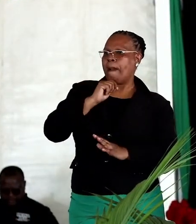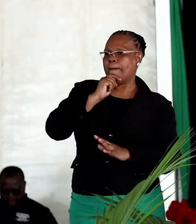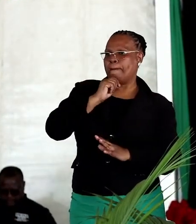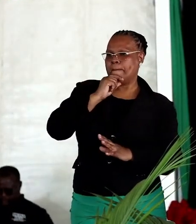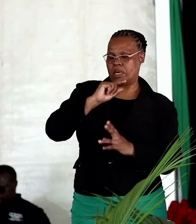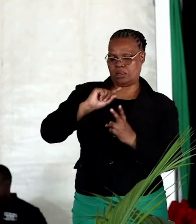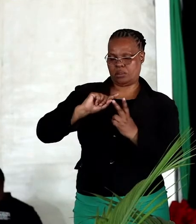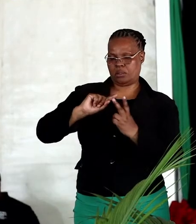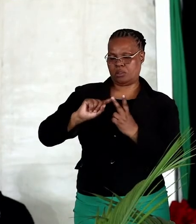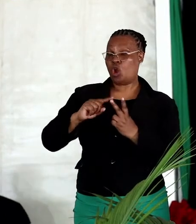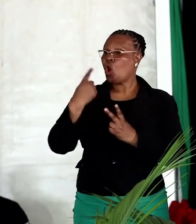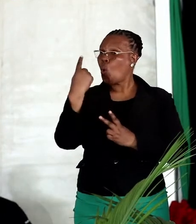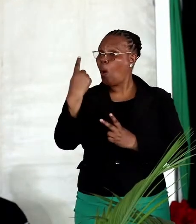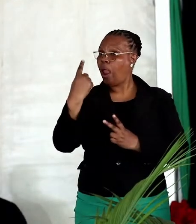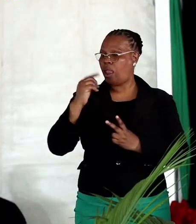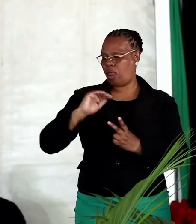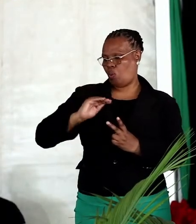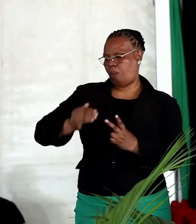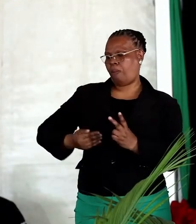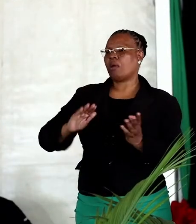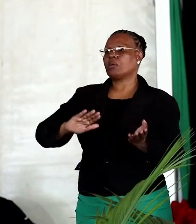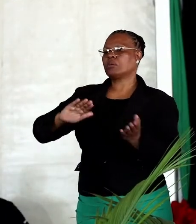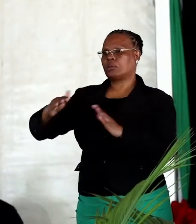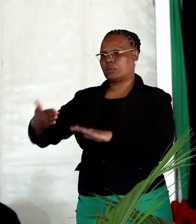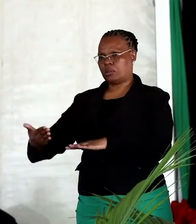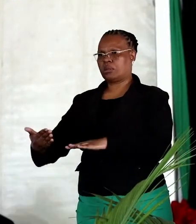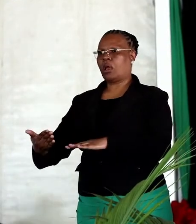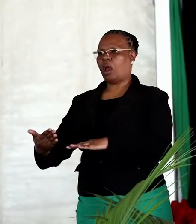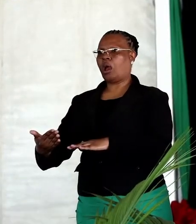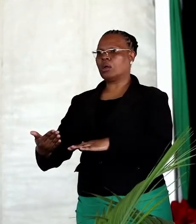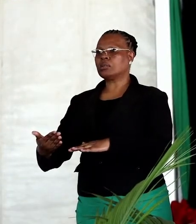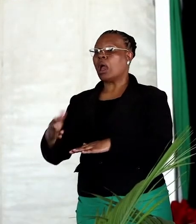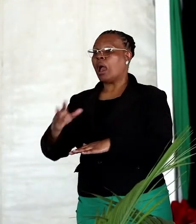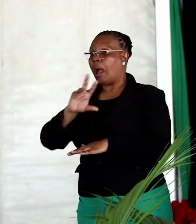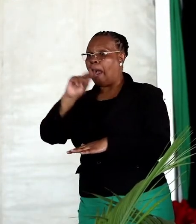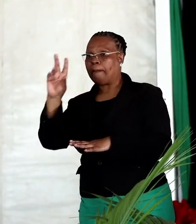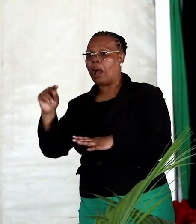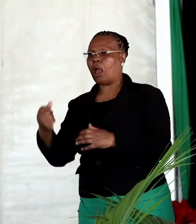than 200 were injured. Siyayazi into yokokubana